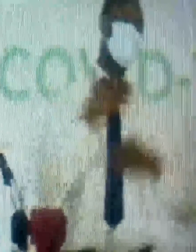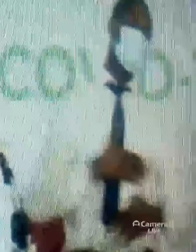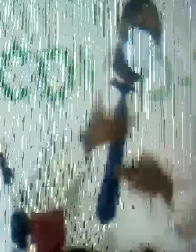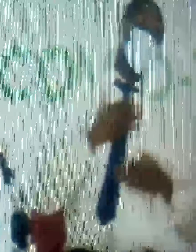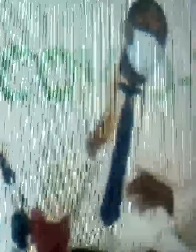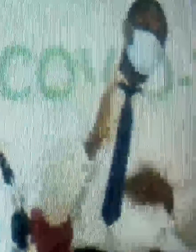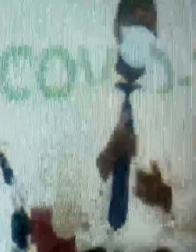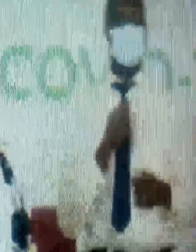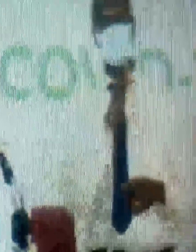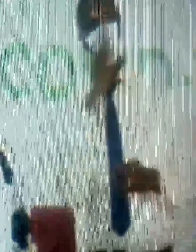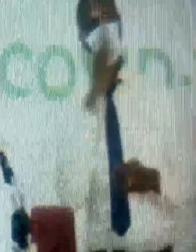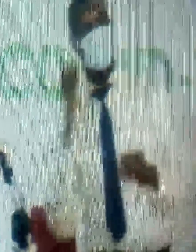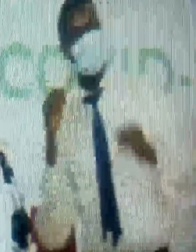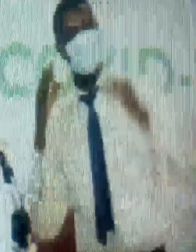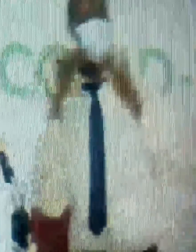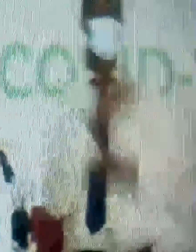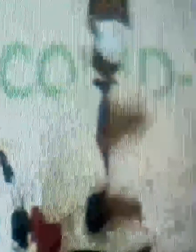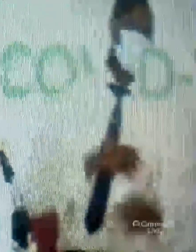and behave as if